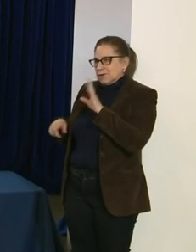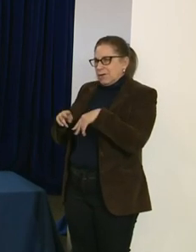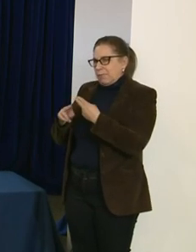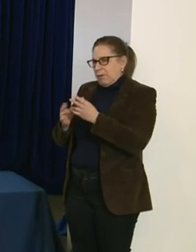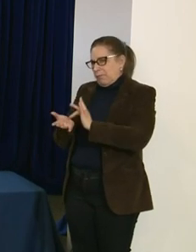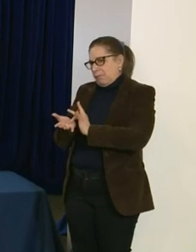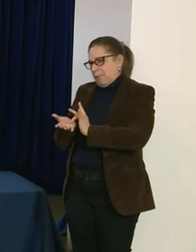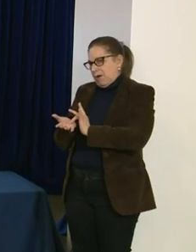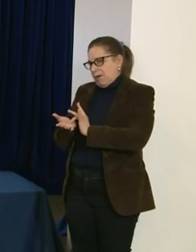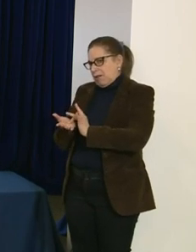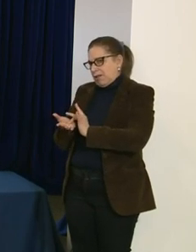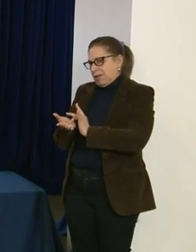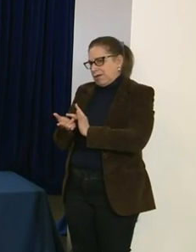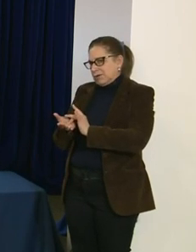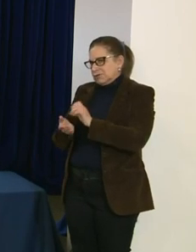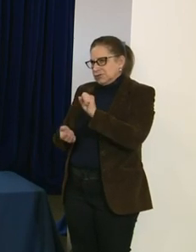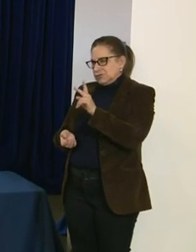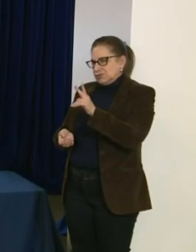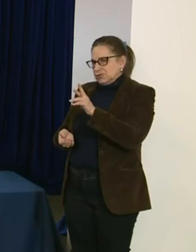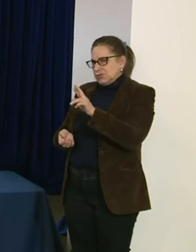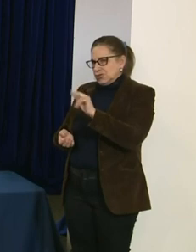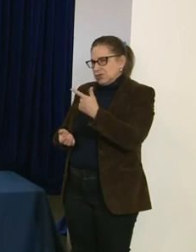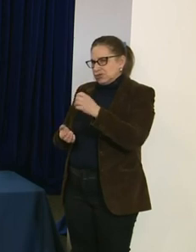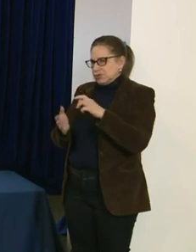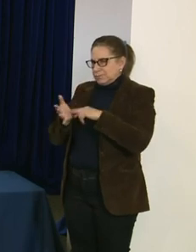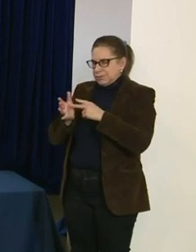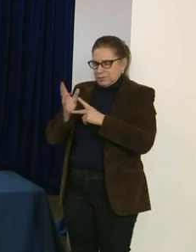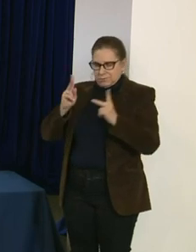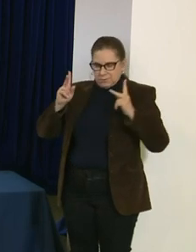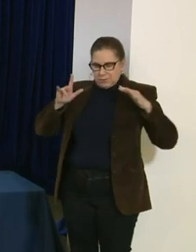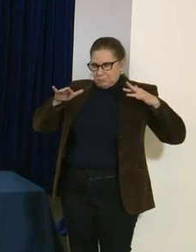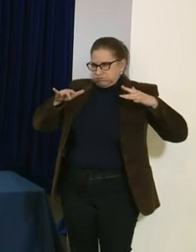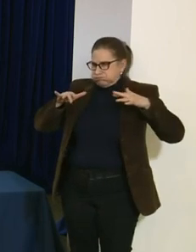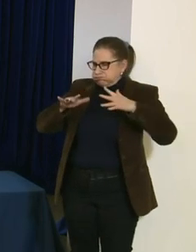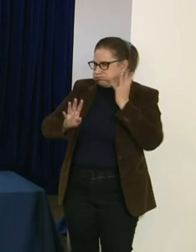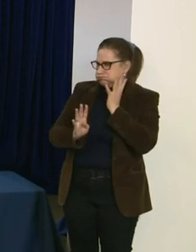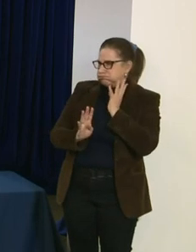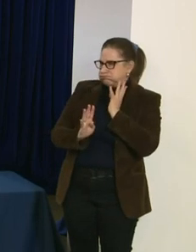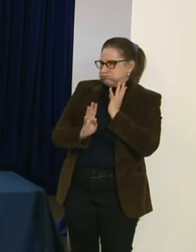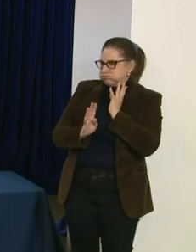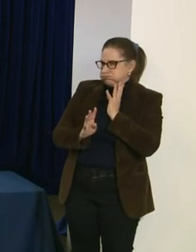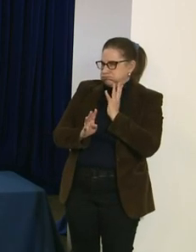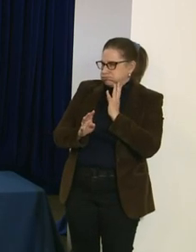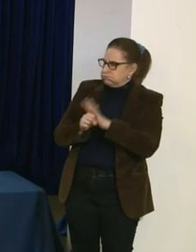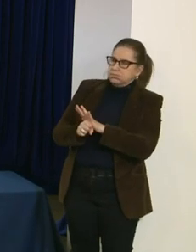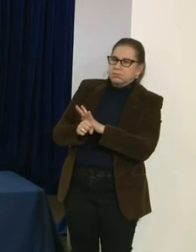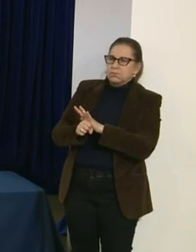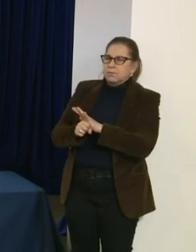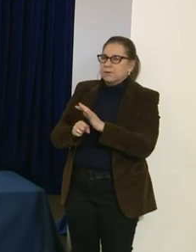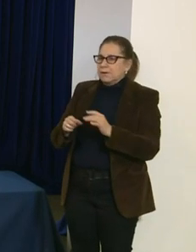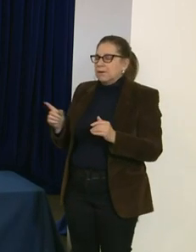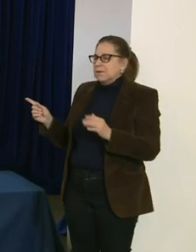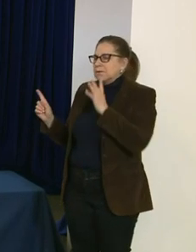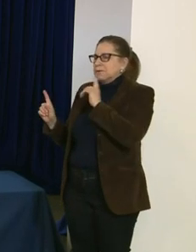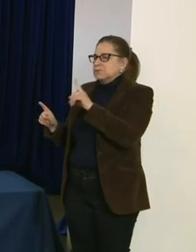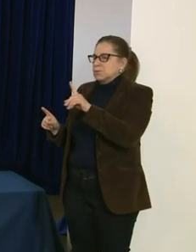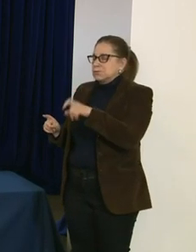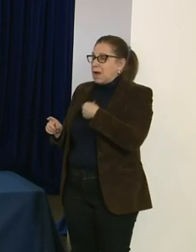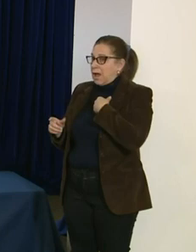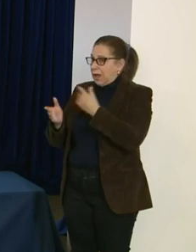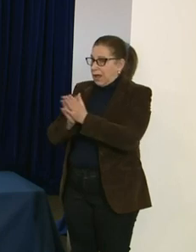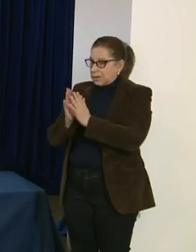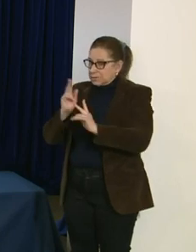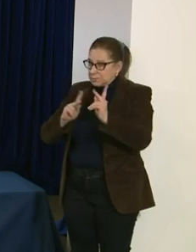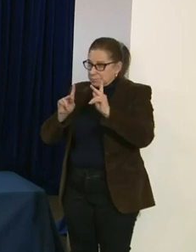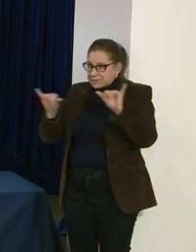the reason that we are containing all economic activity and asking people to stay at home is because if